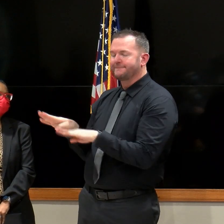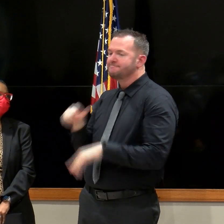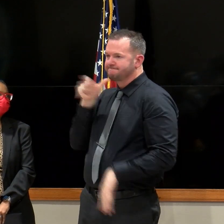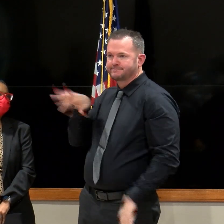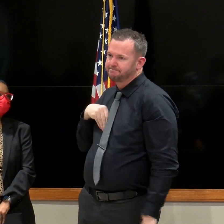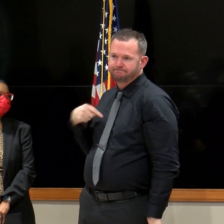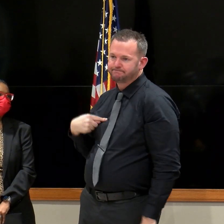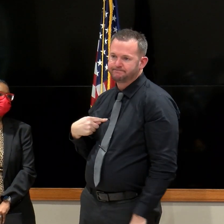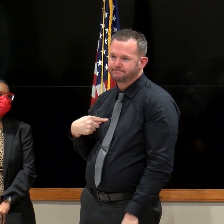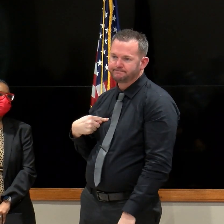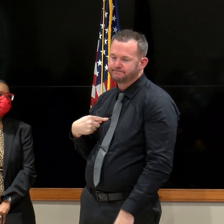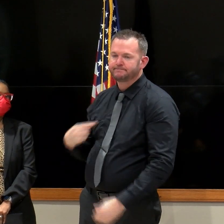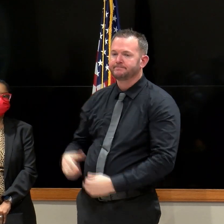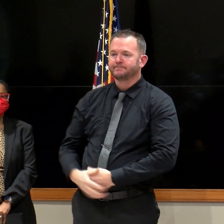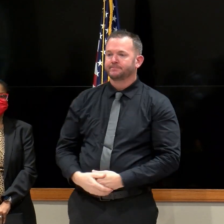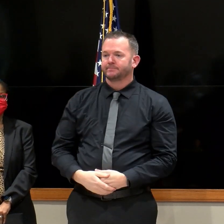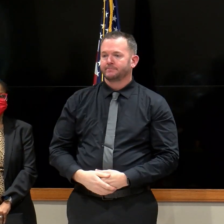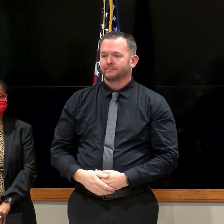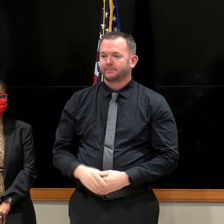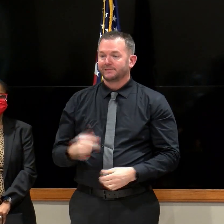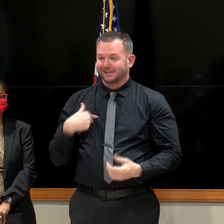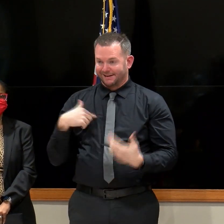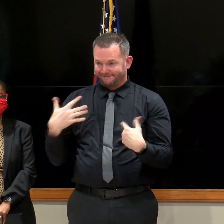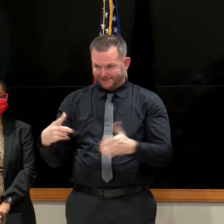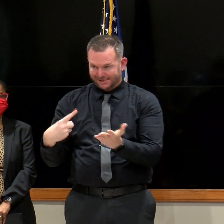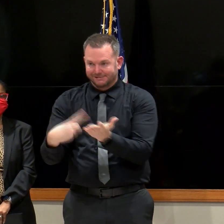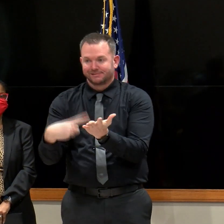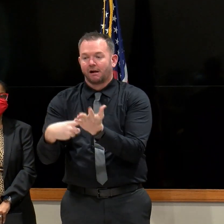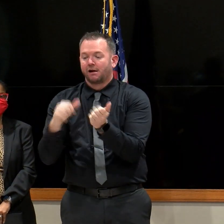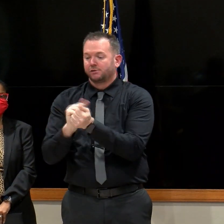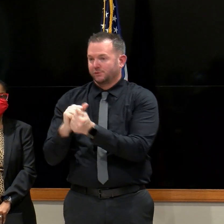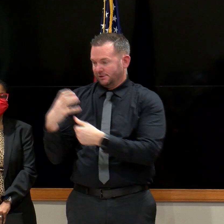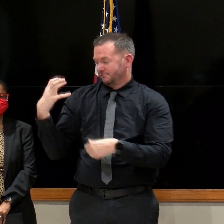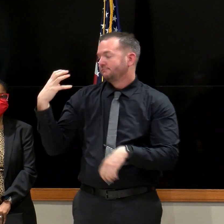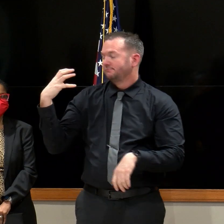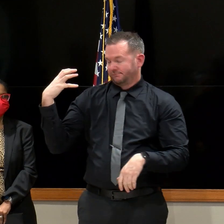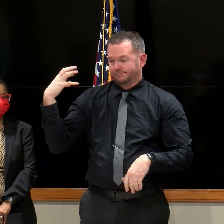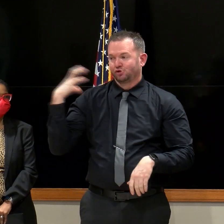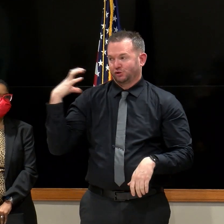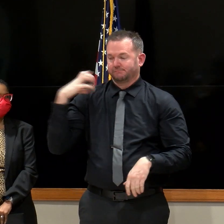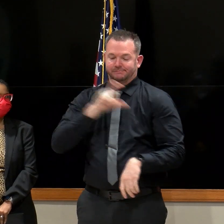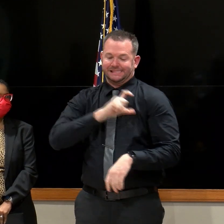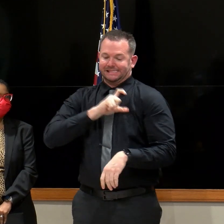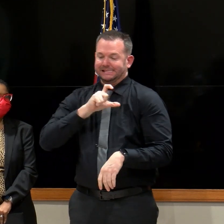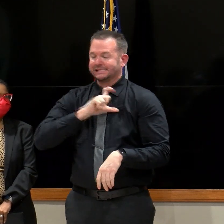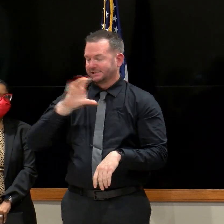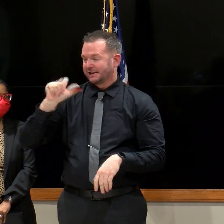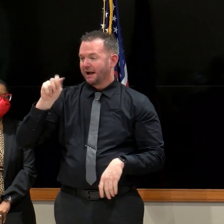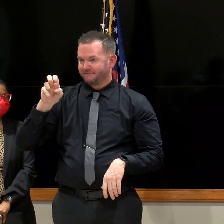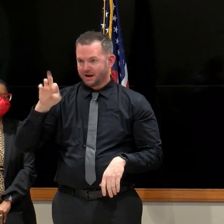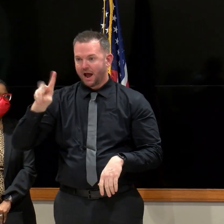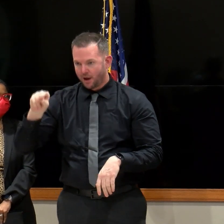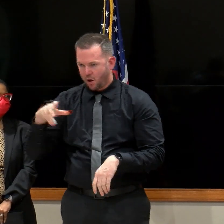I've been talking with Chief Acevedo. We are aggressively looking for this individual. We want to find this